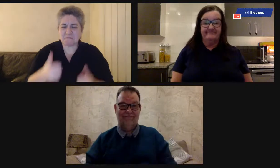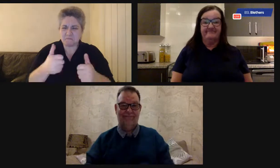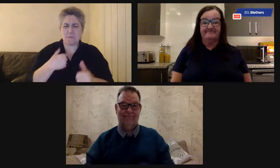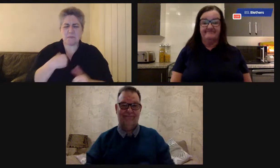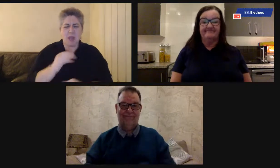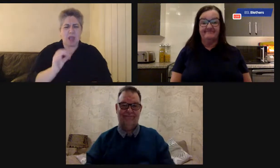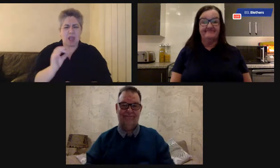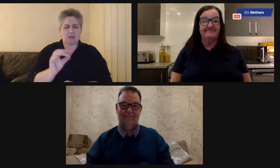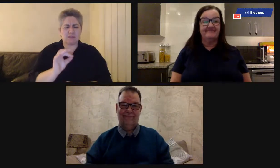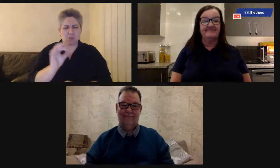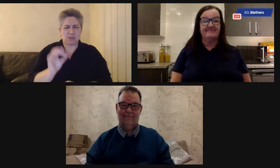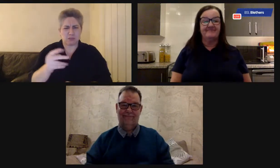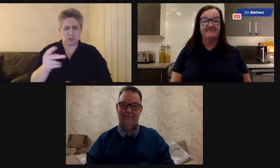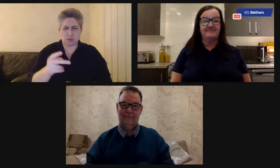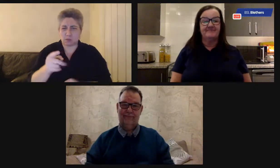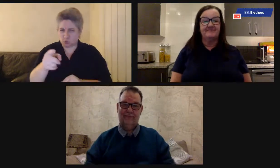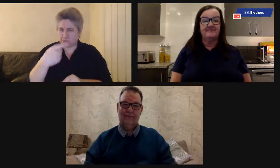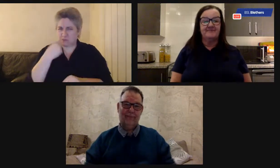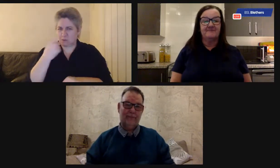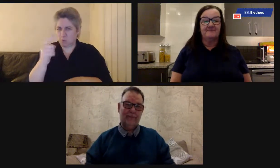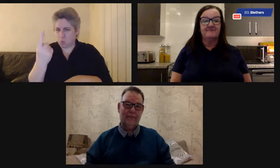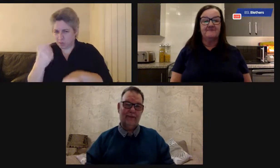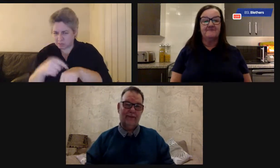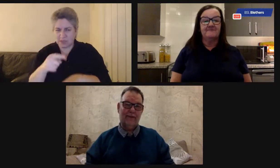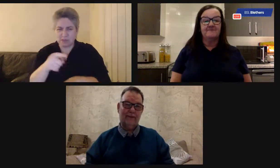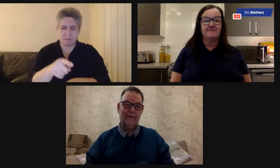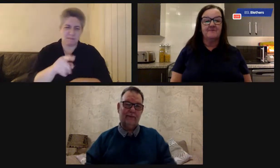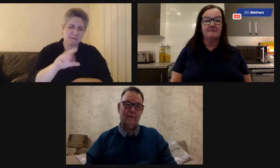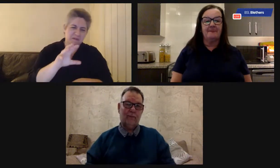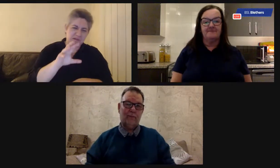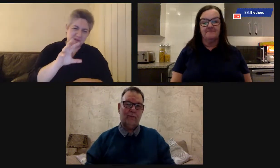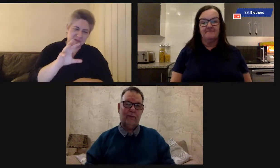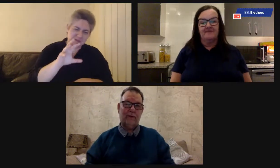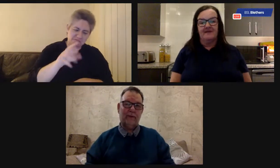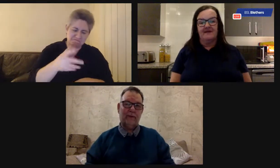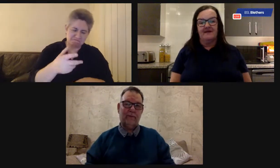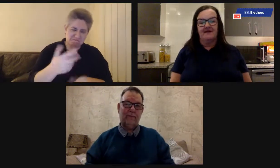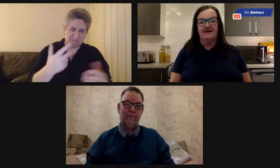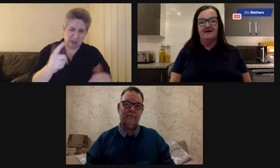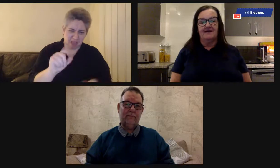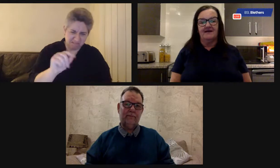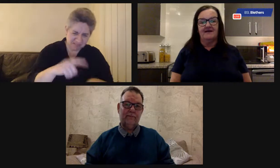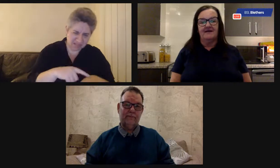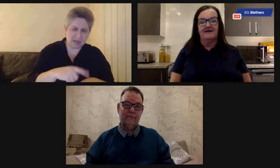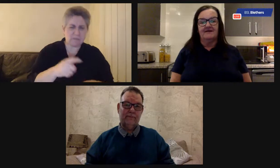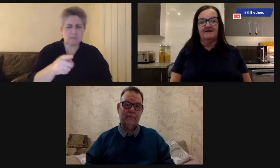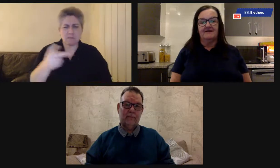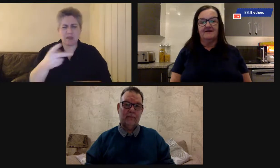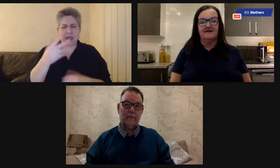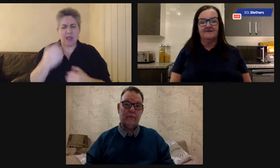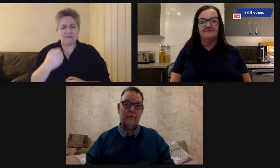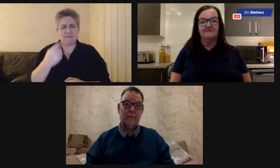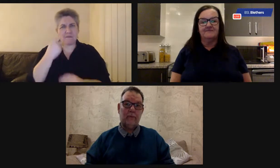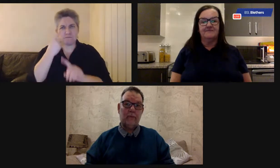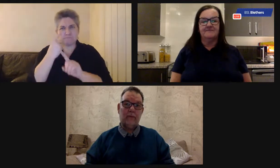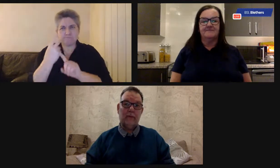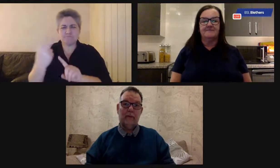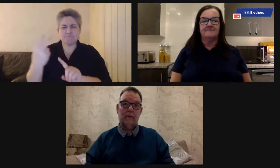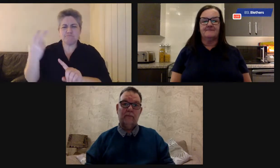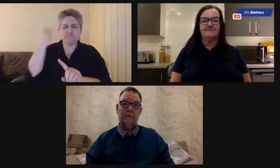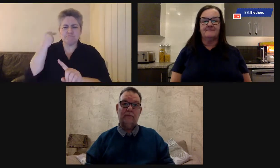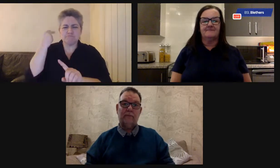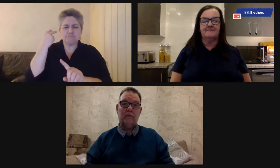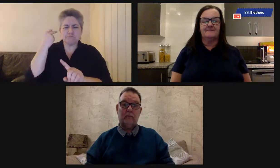And remember, Pam, you came to a trip and really enjoyed it. Okay, so Joe's been about